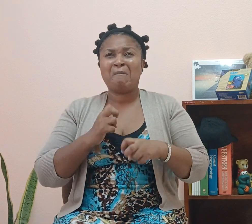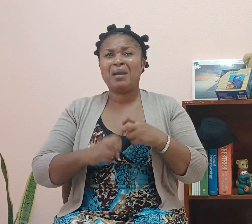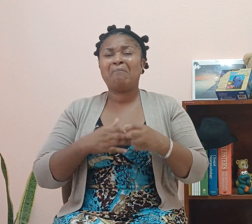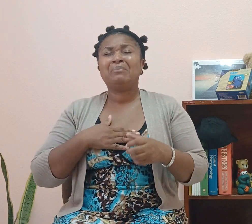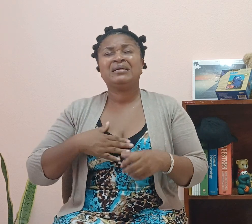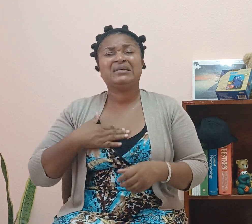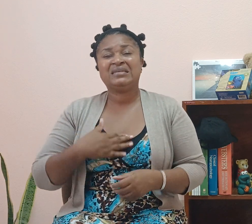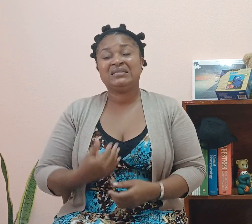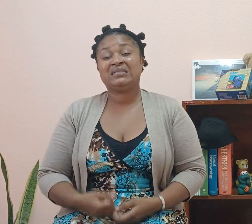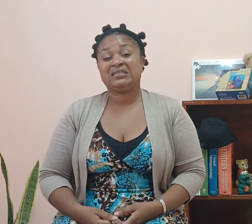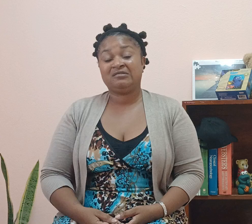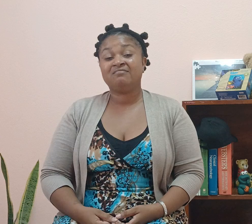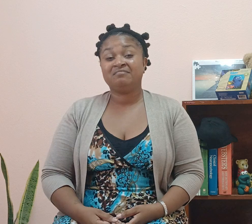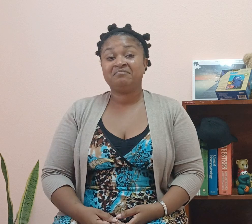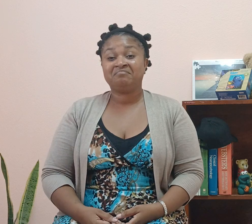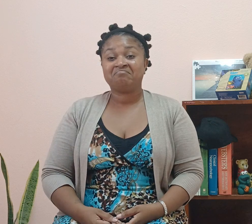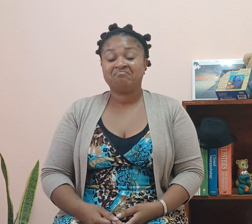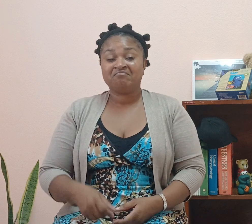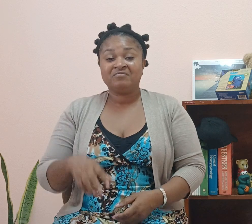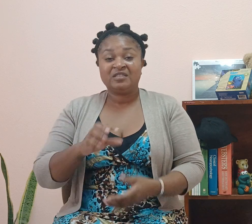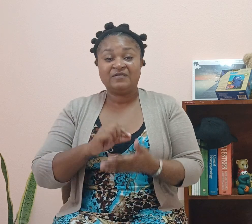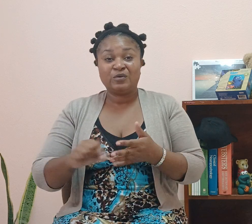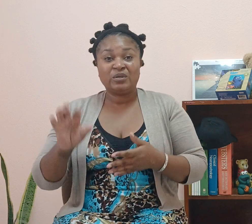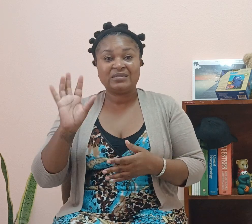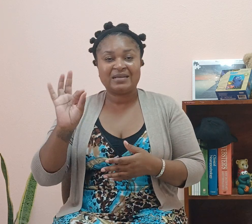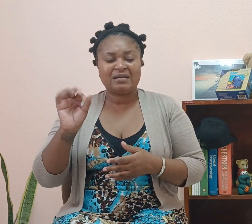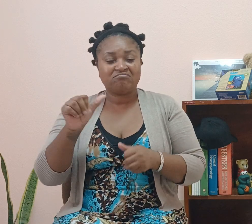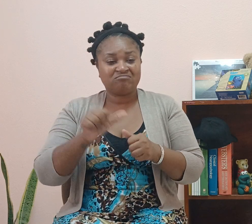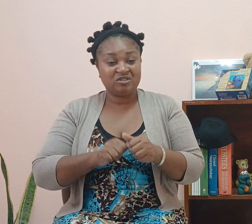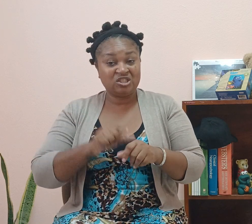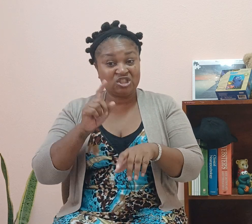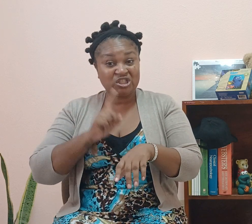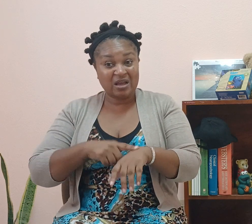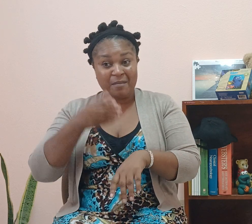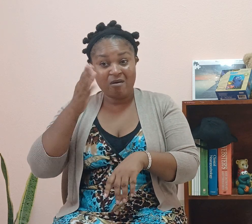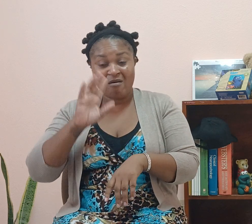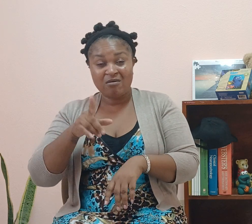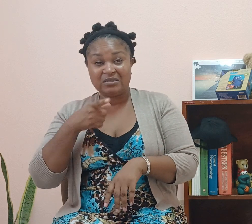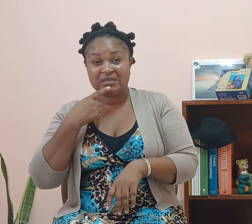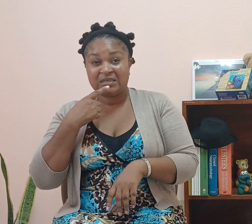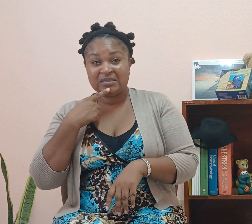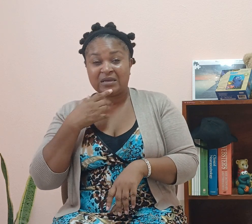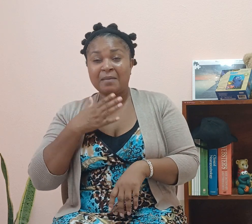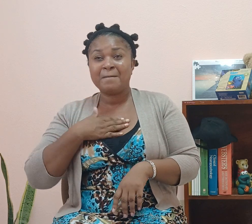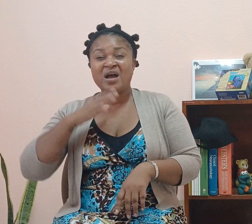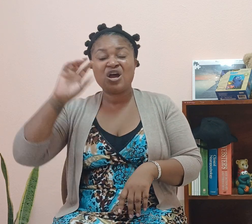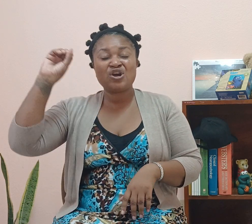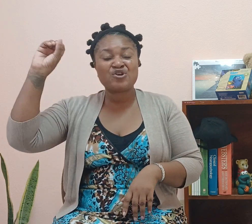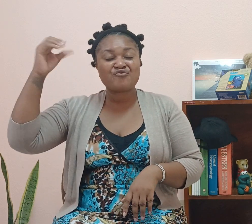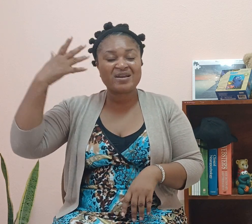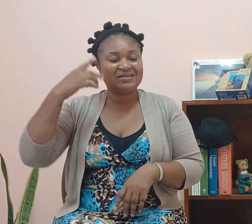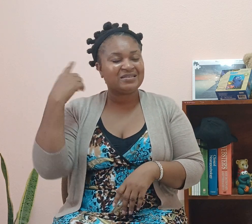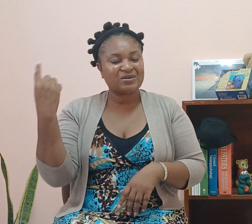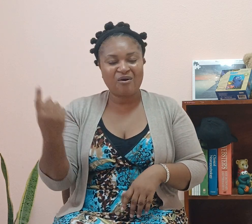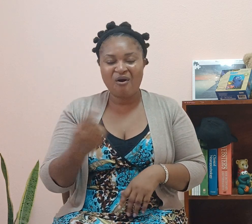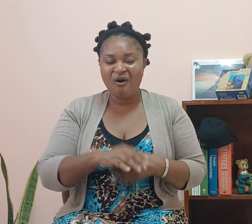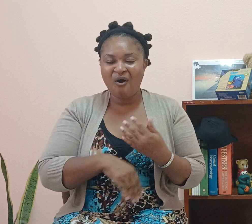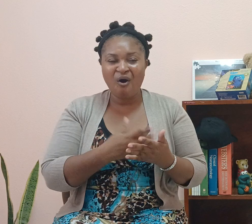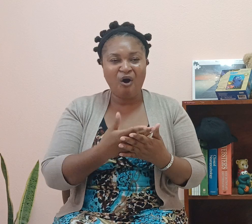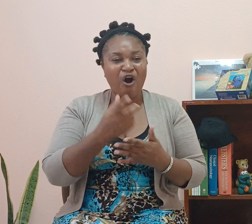9. Each time he said, my grace is all you need.